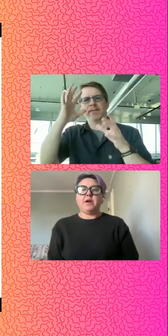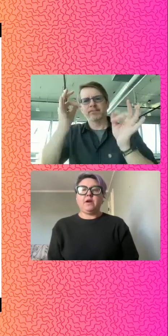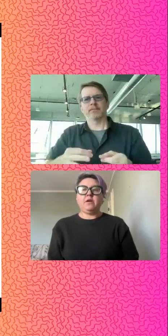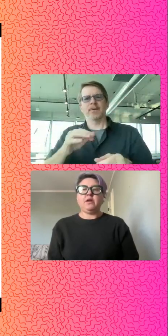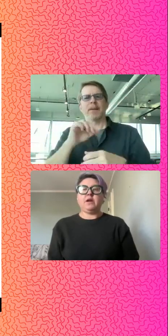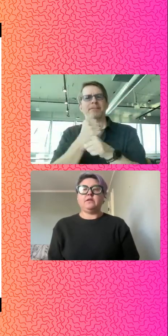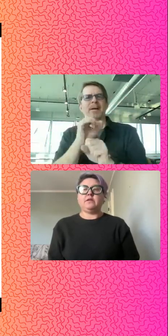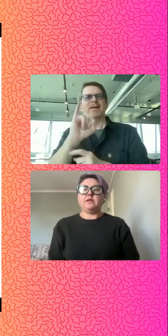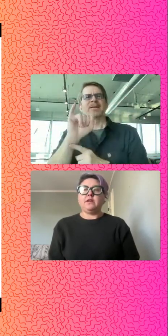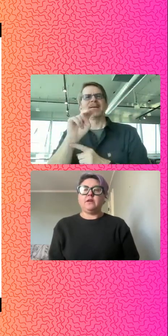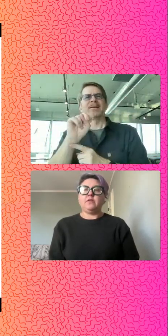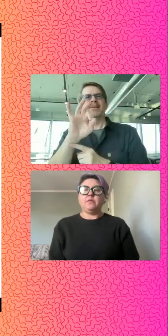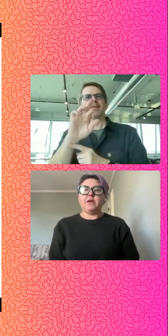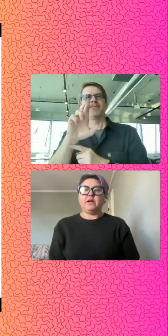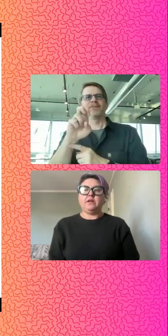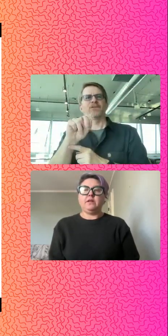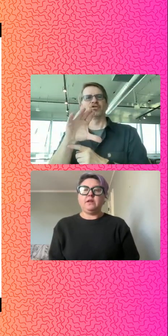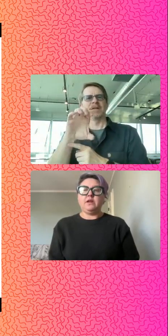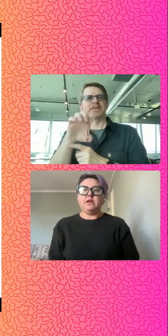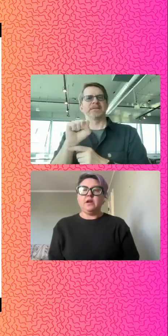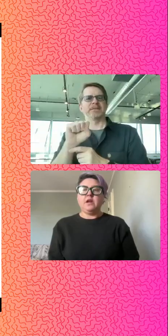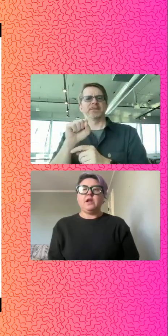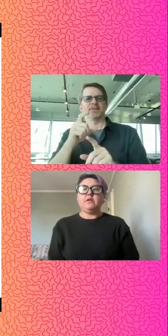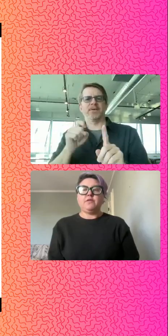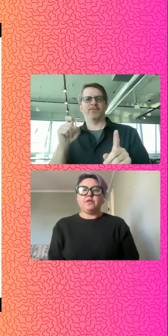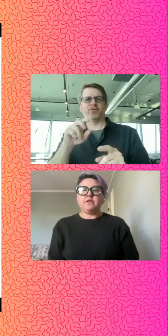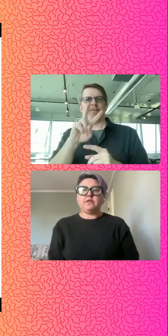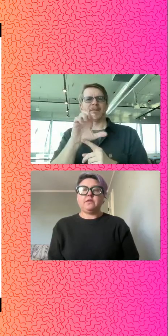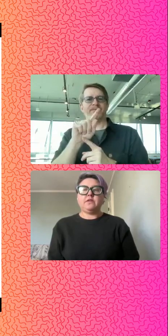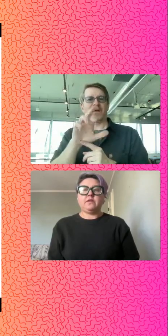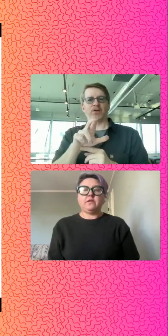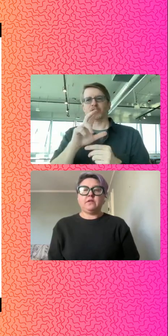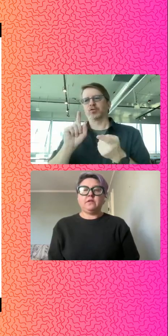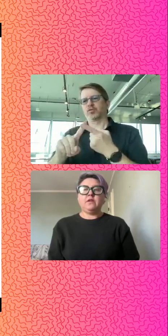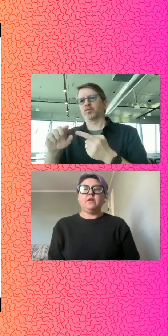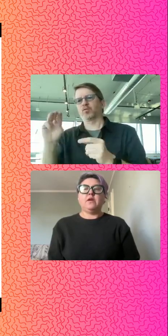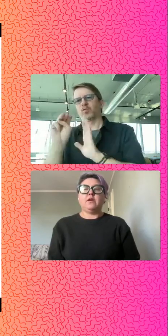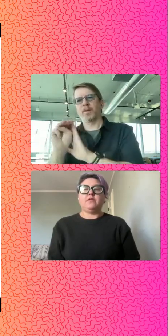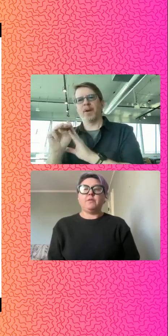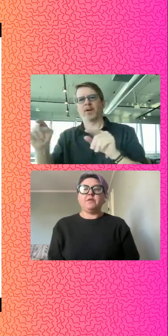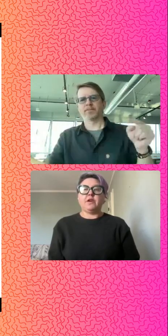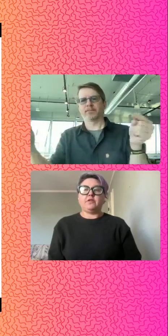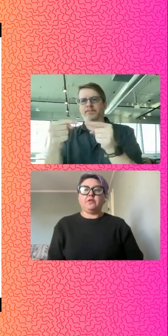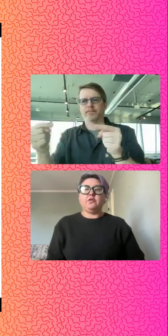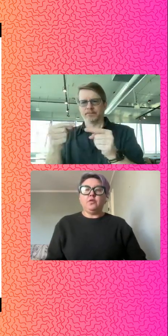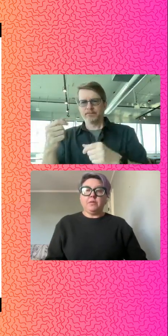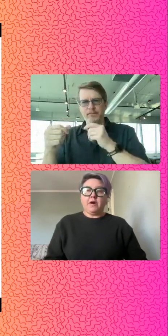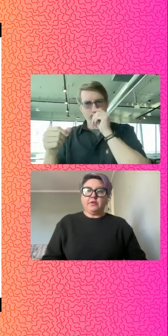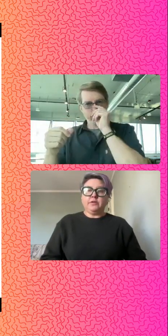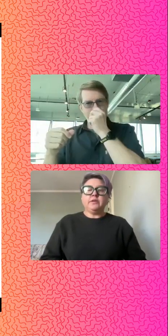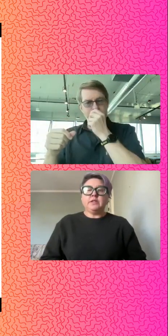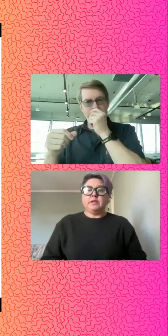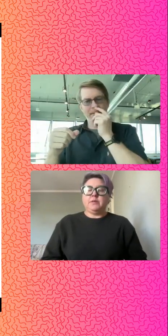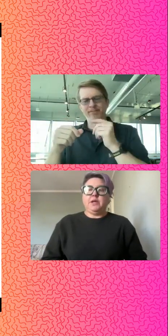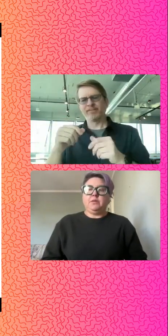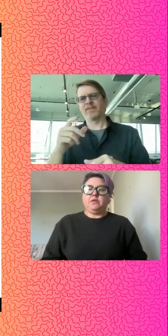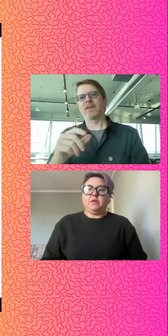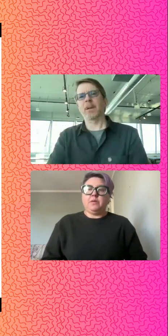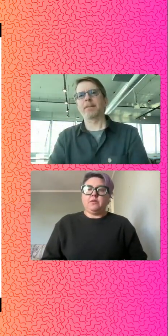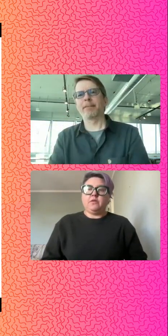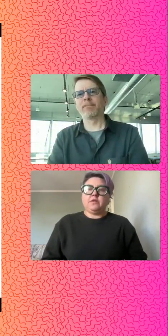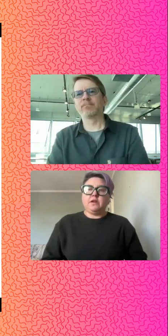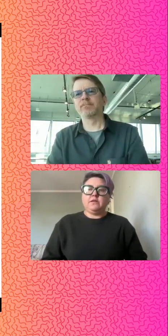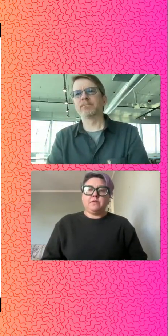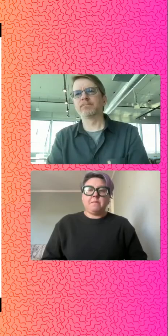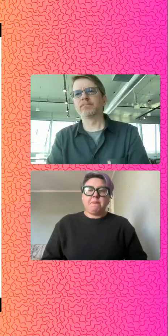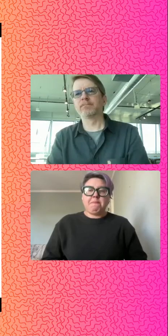to compare and to see, making the inference decision from the vector to the model, being able to